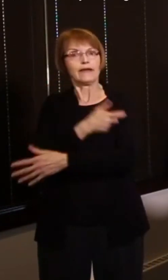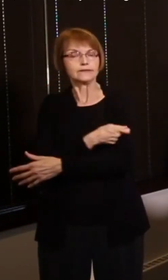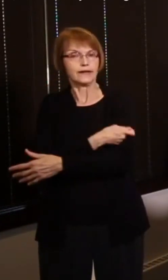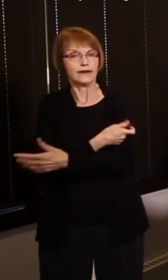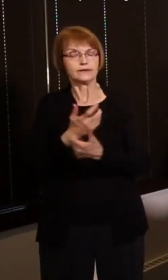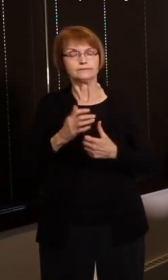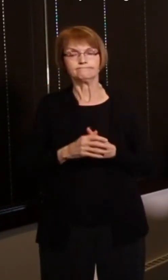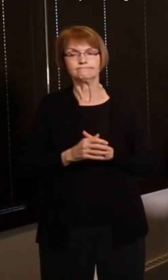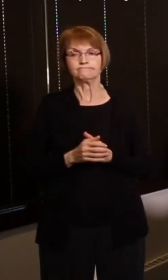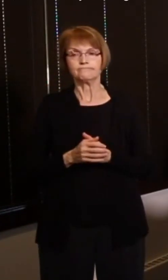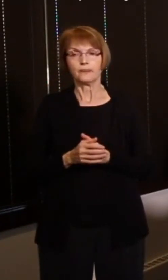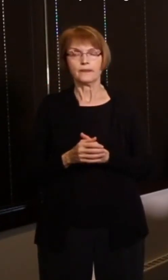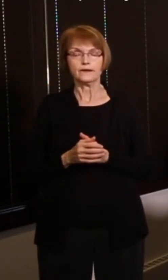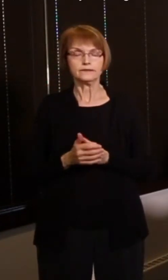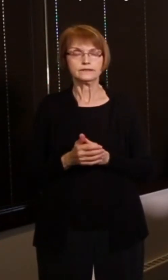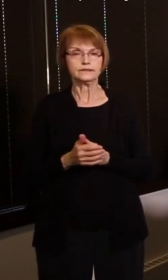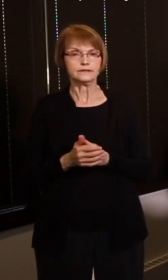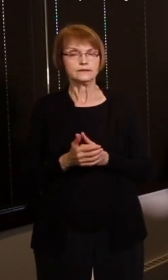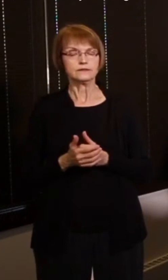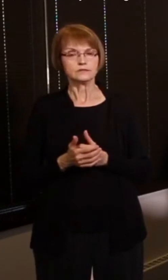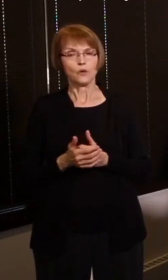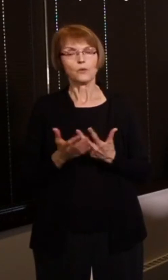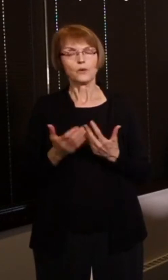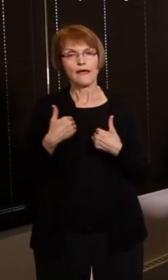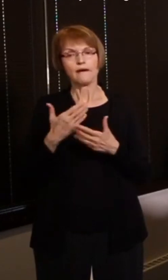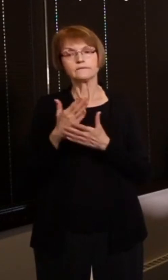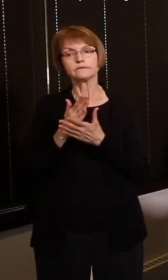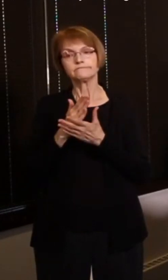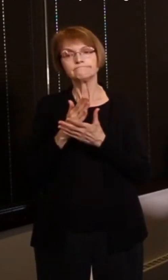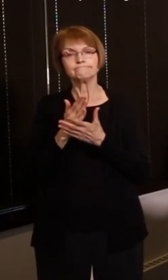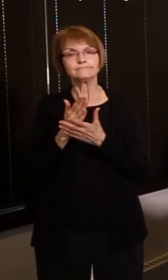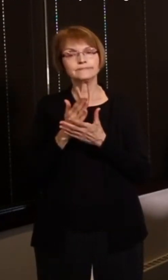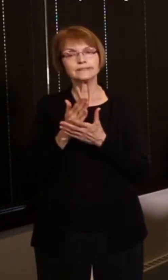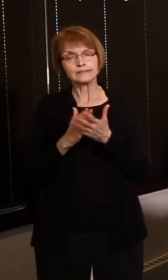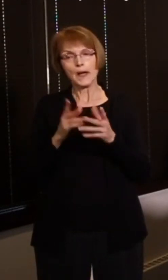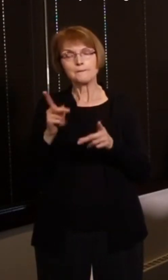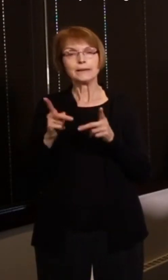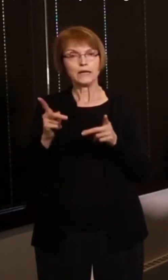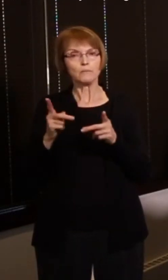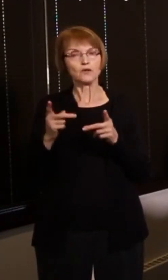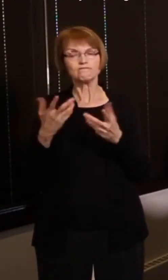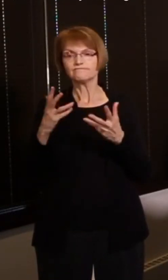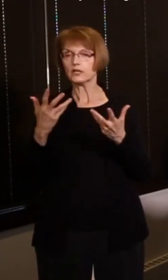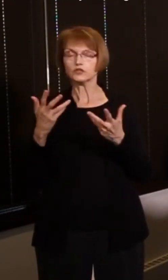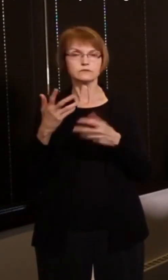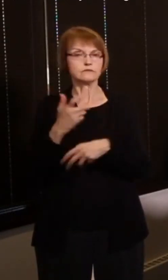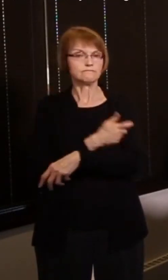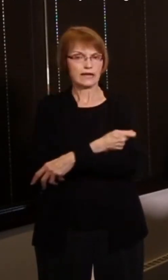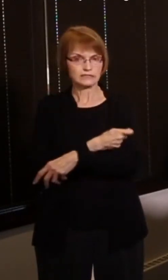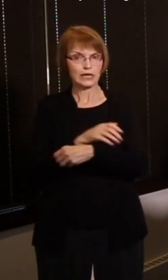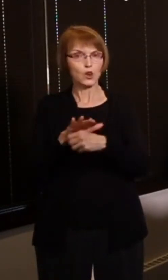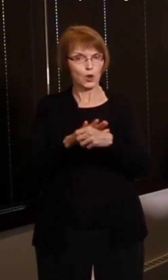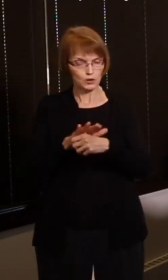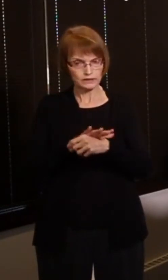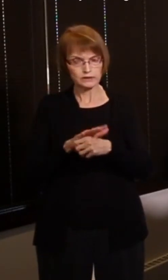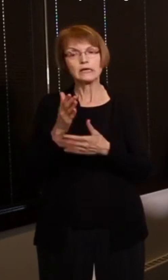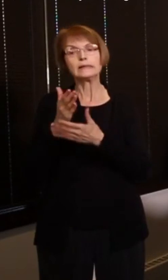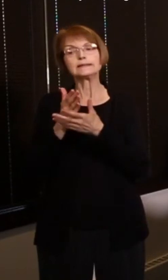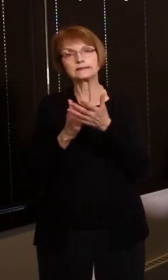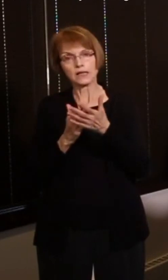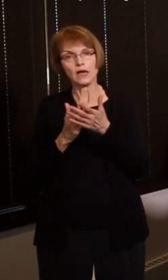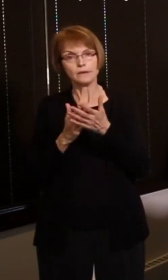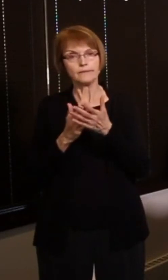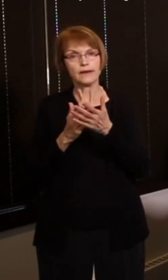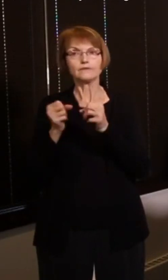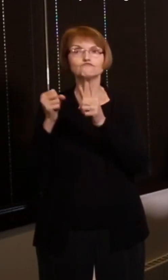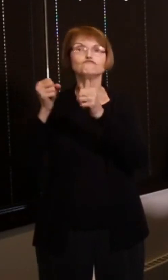and so we have some amount of the population that's been vaccinated here locally, some that has